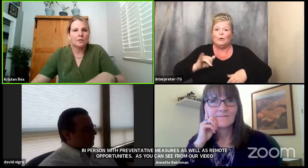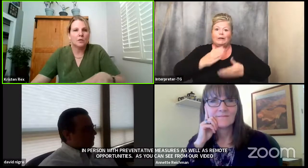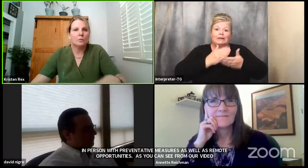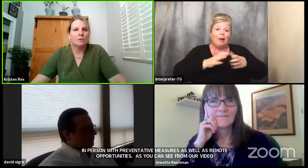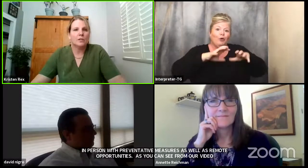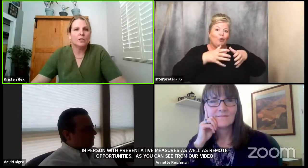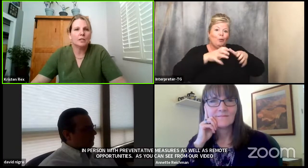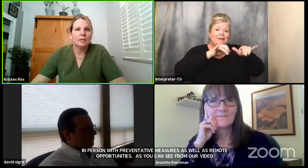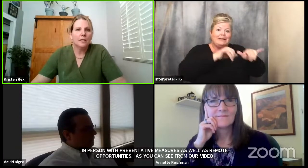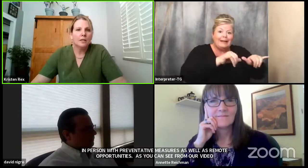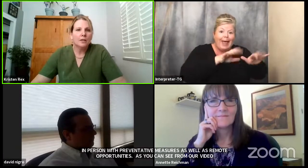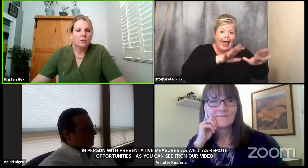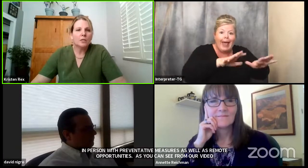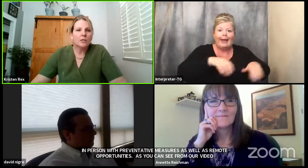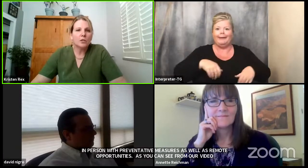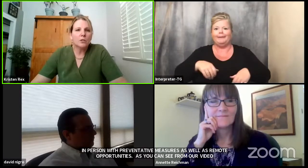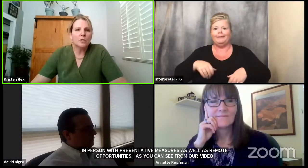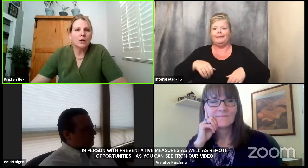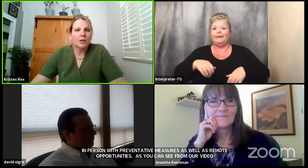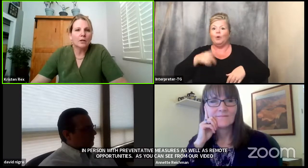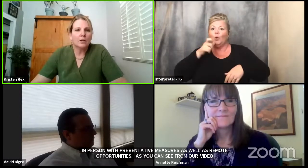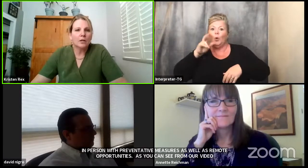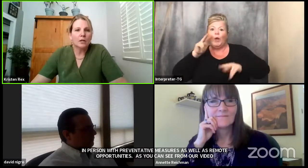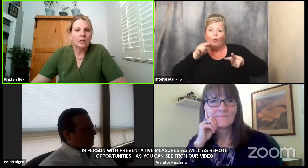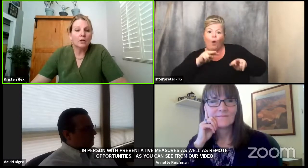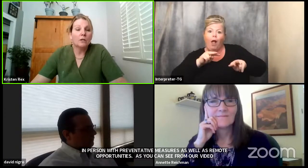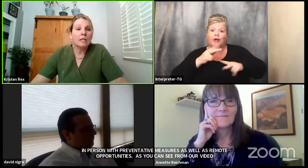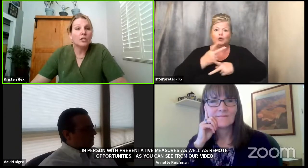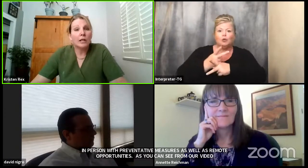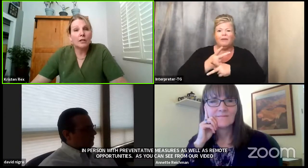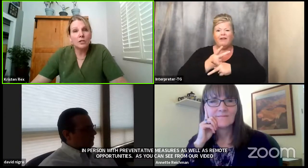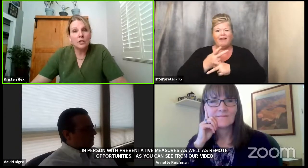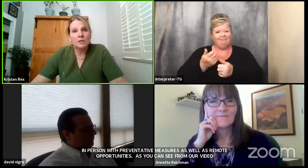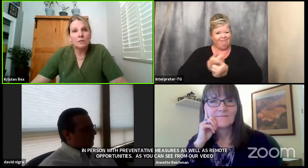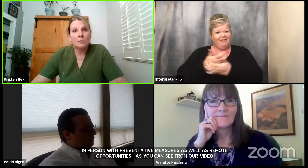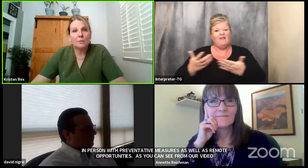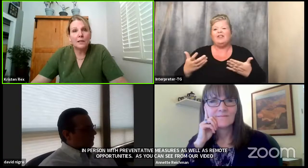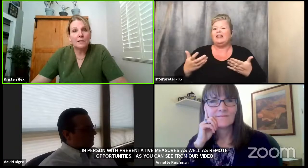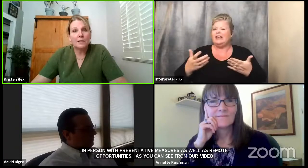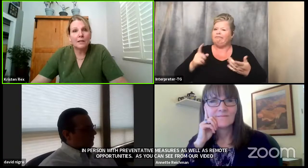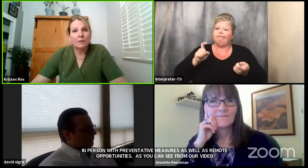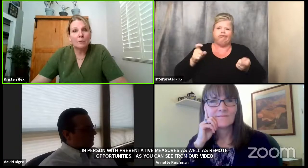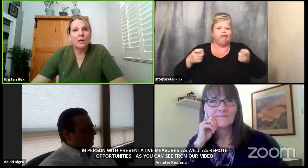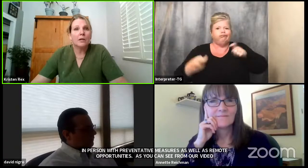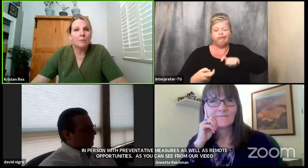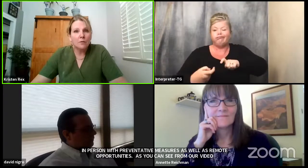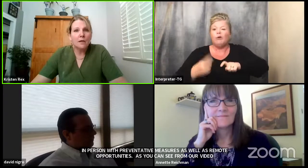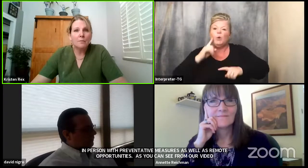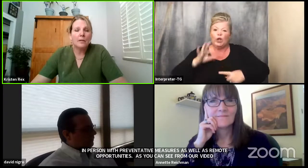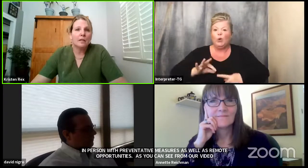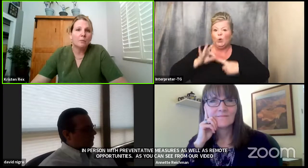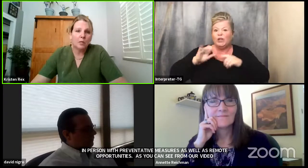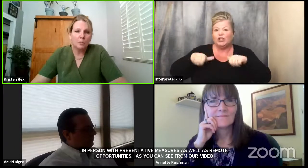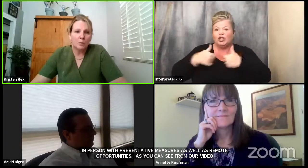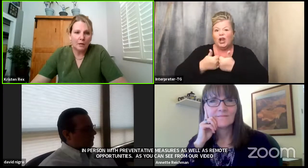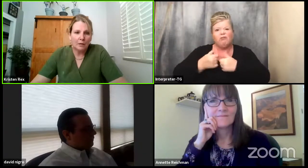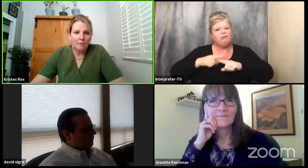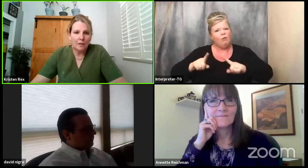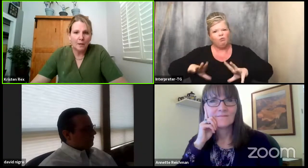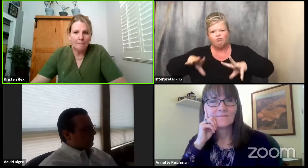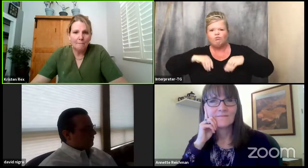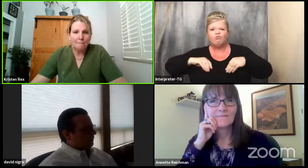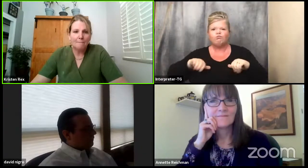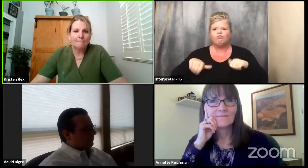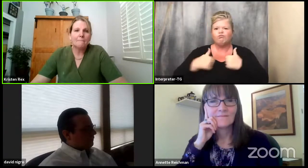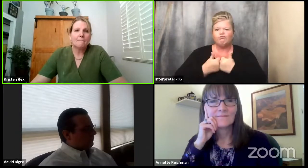places and the supervision. Those issues are unique challenges, but we are up for them and we are preparing